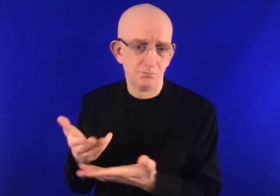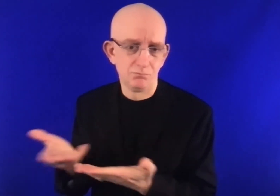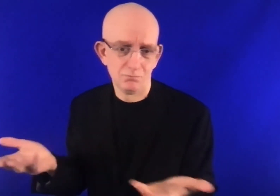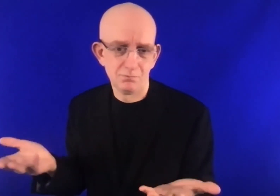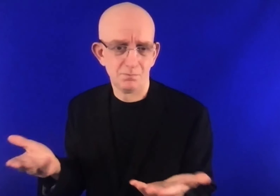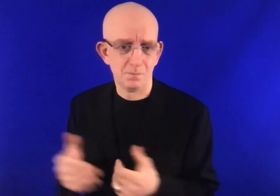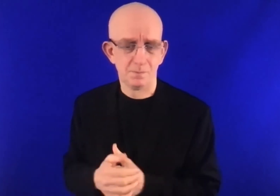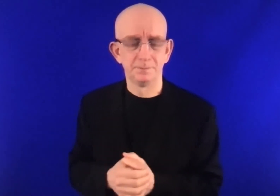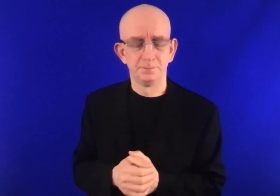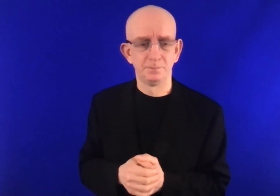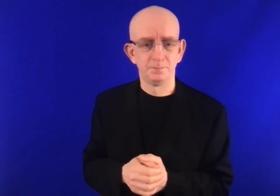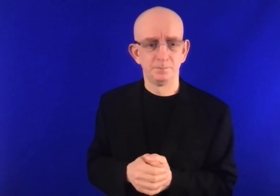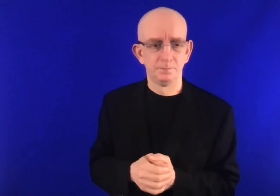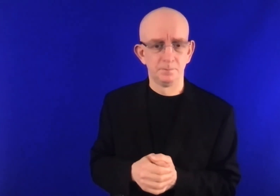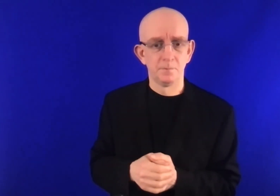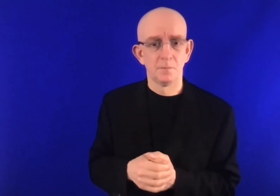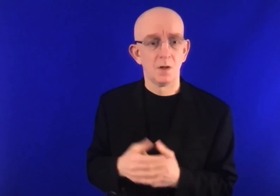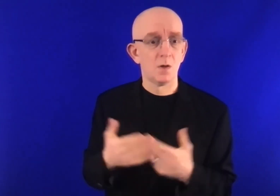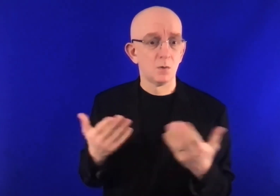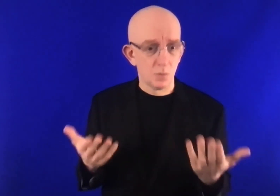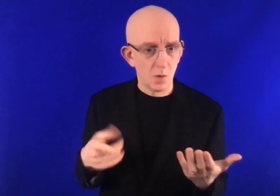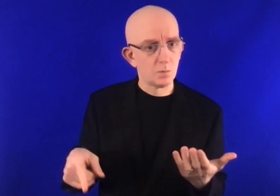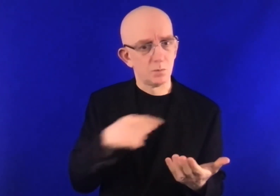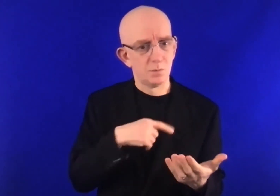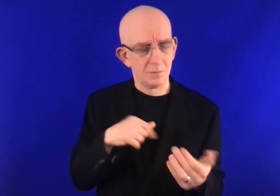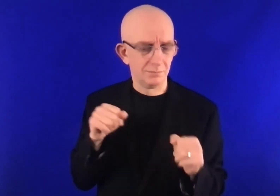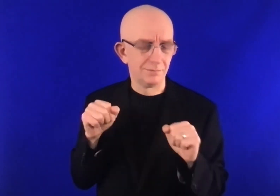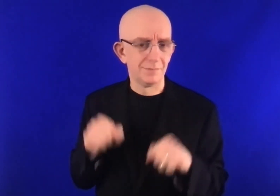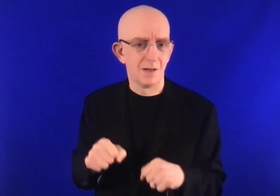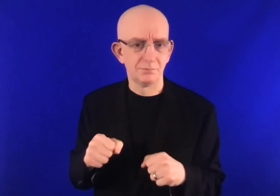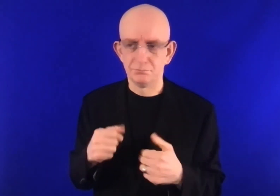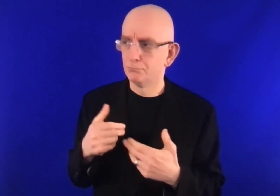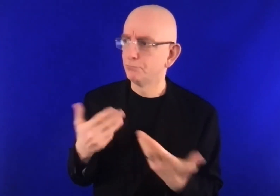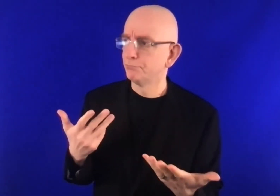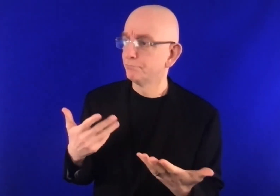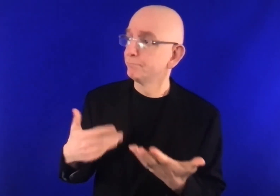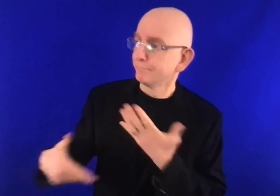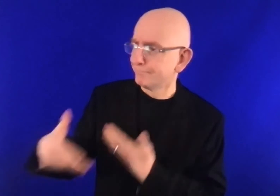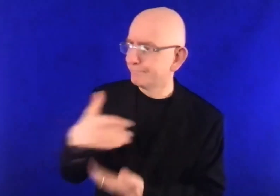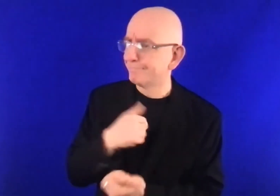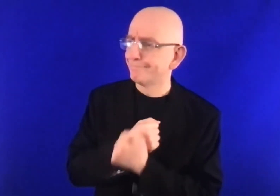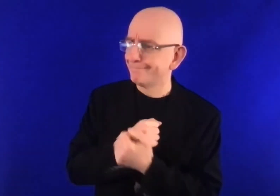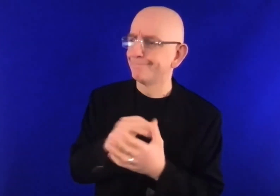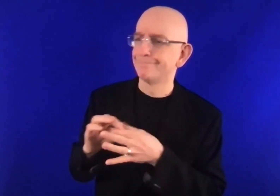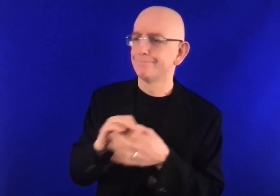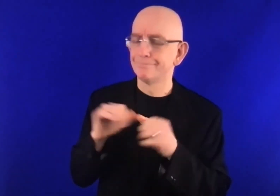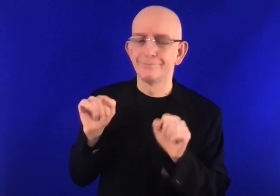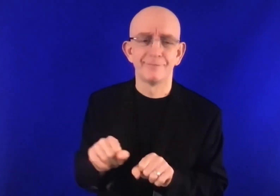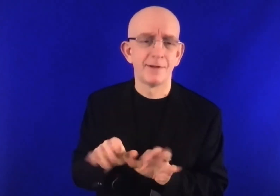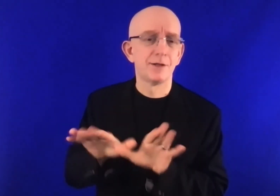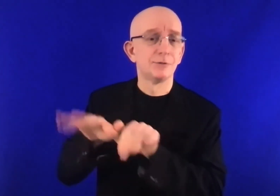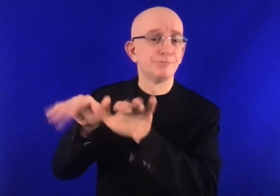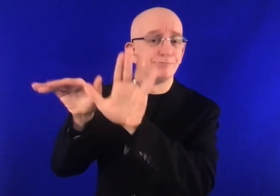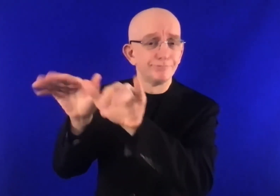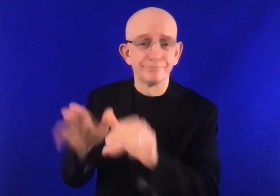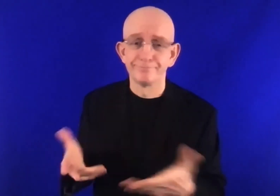we can feel free and participate and stay together